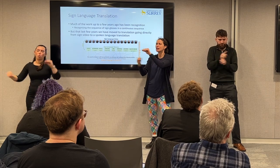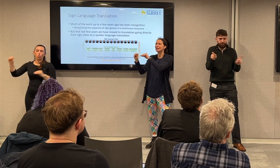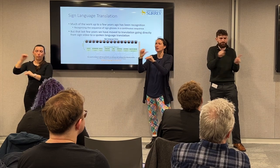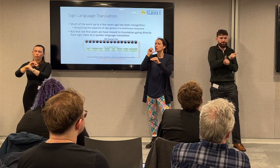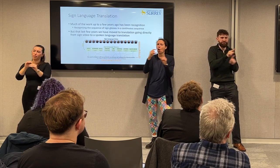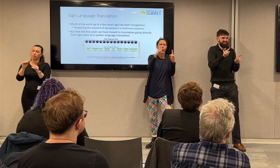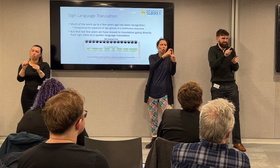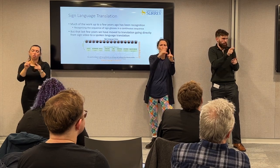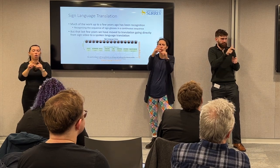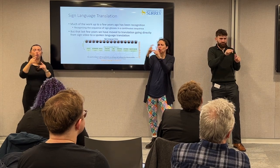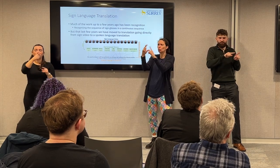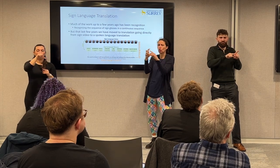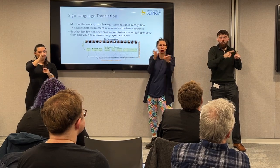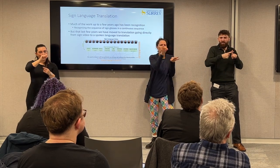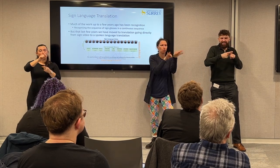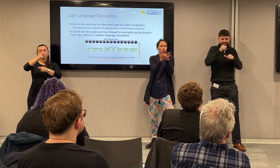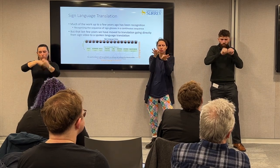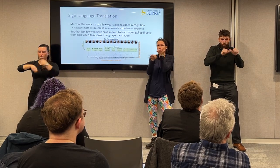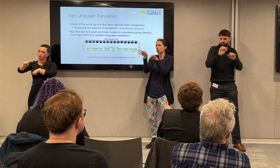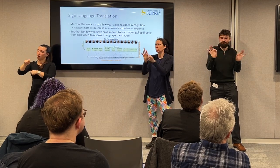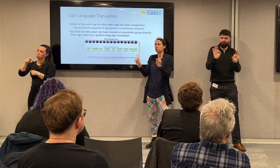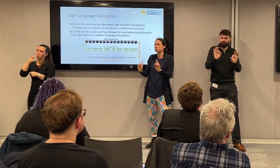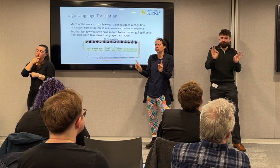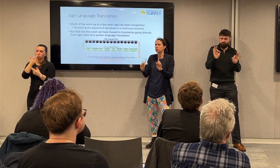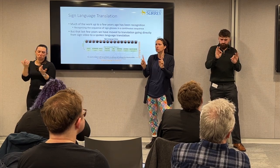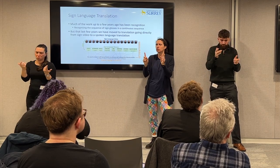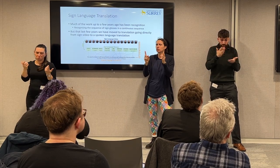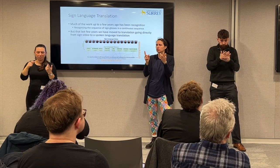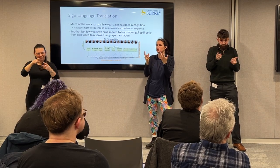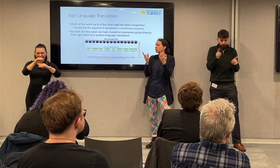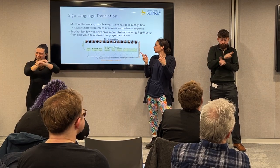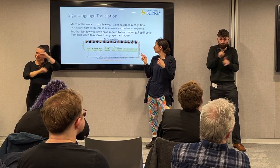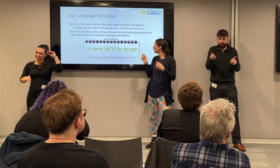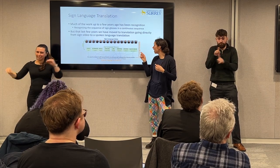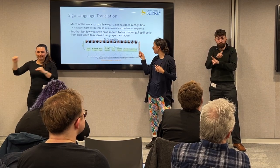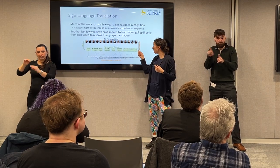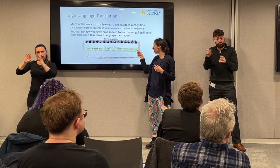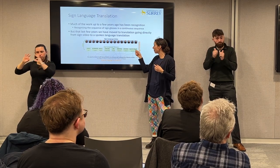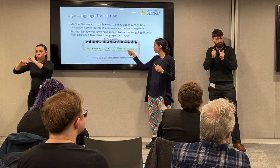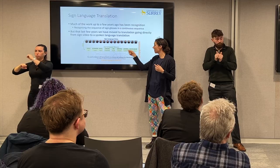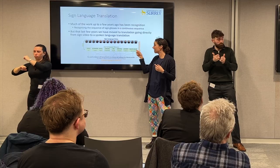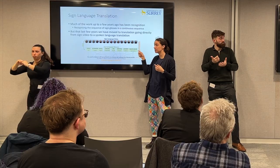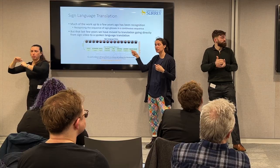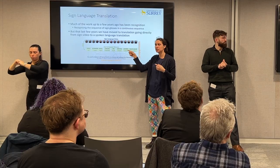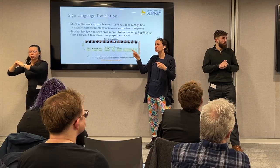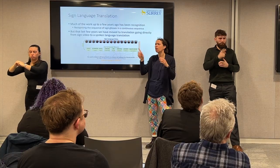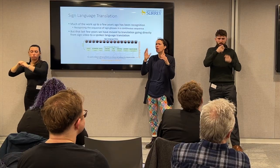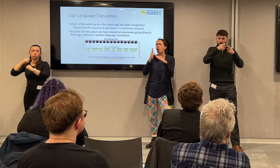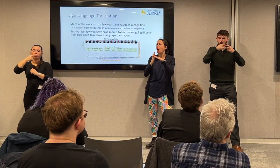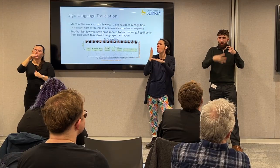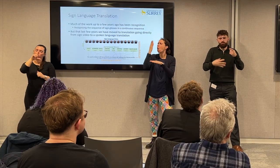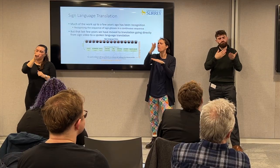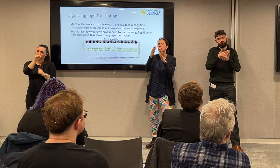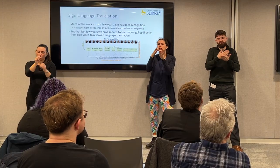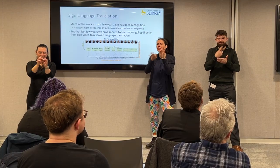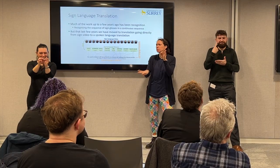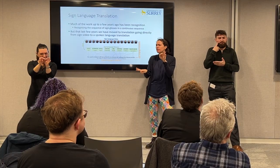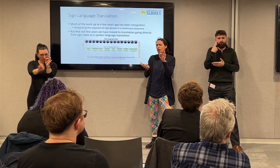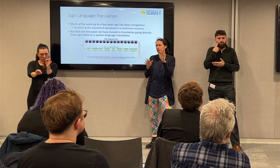for word replacement. But like I say, actually this gloss is a very oversimplified representation